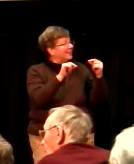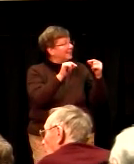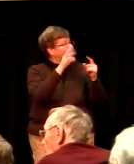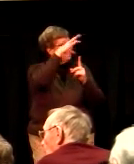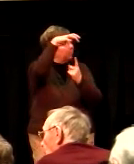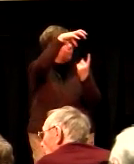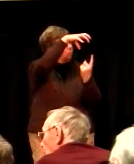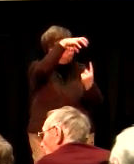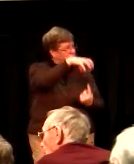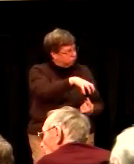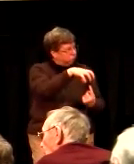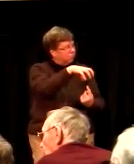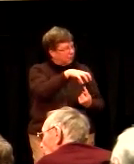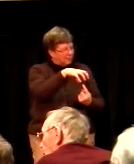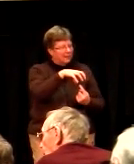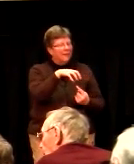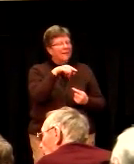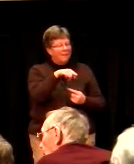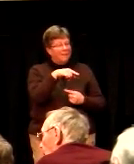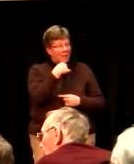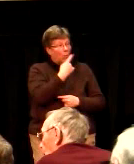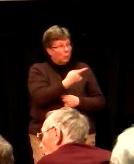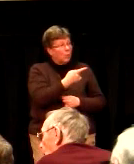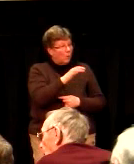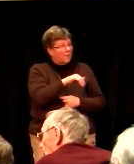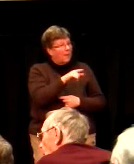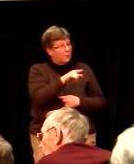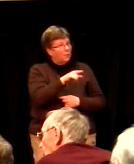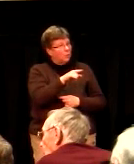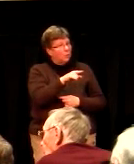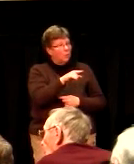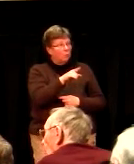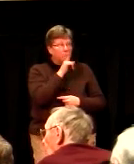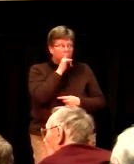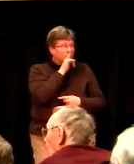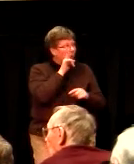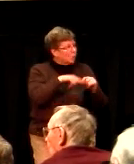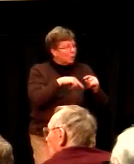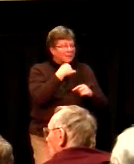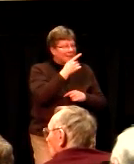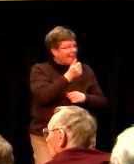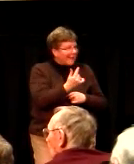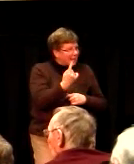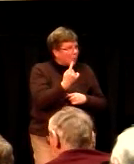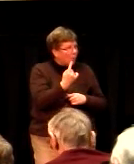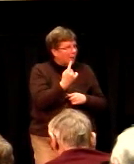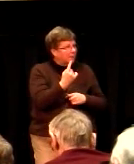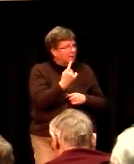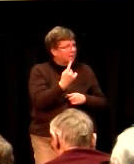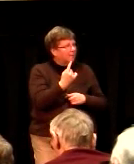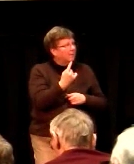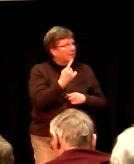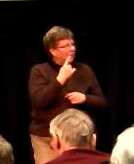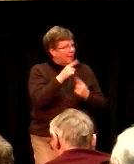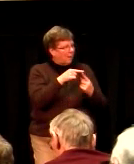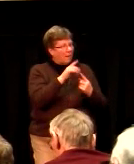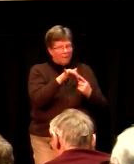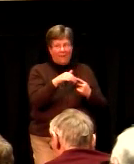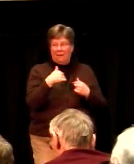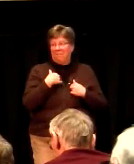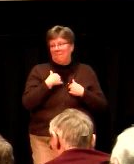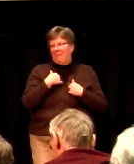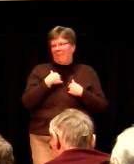And then they were told that you couldn't tell anyone. There was an absolute silence, and of course, I